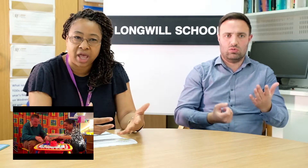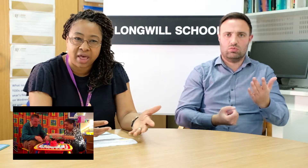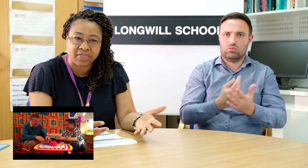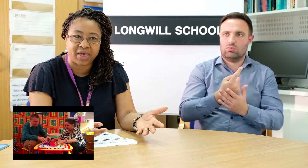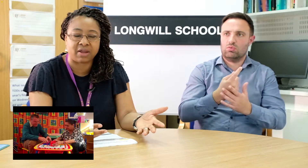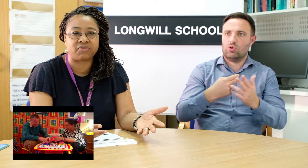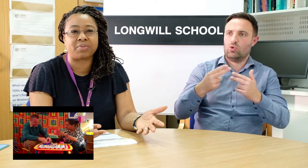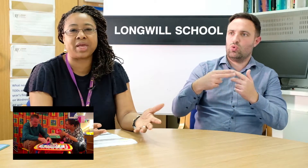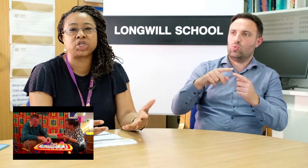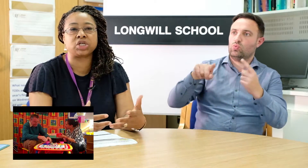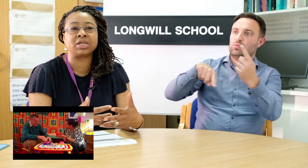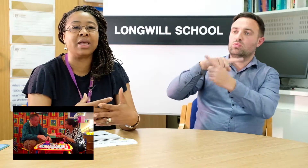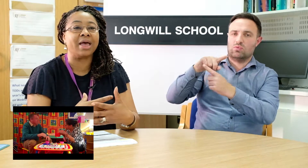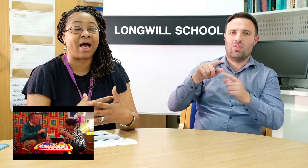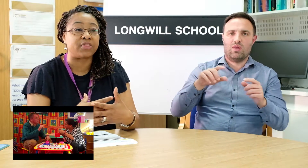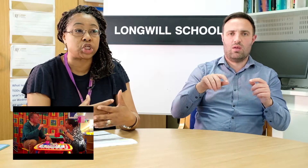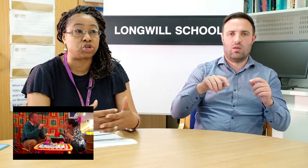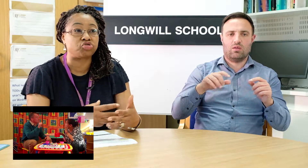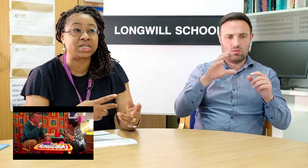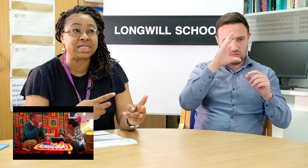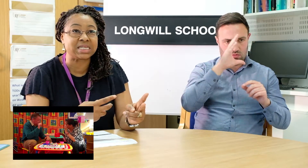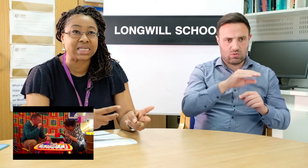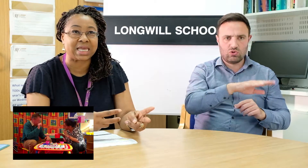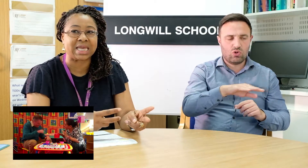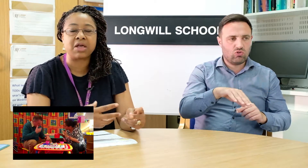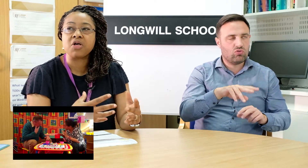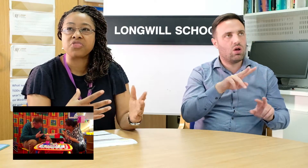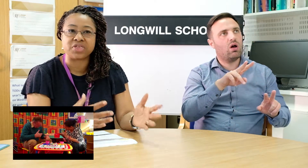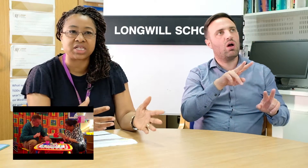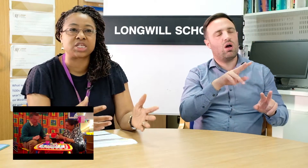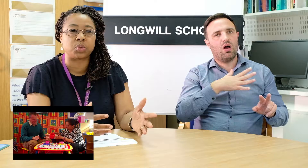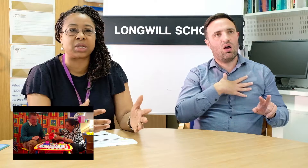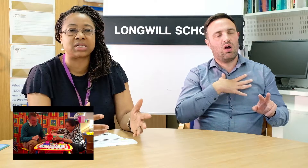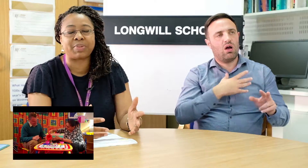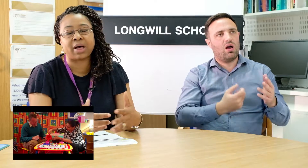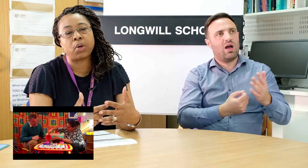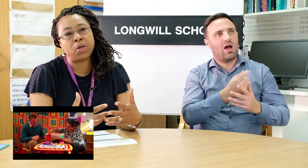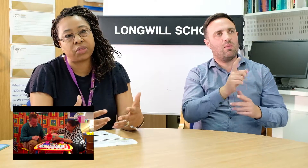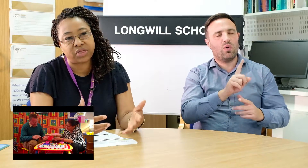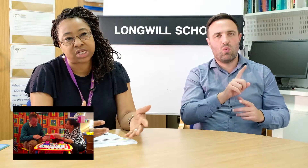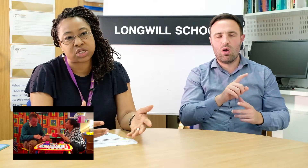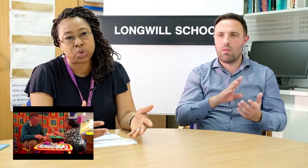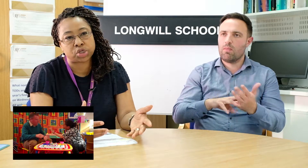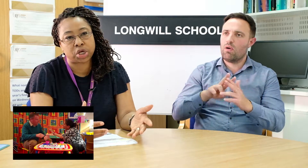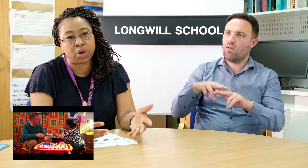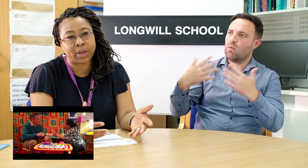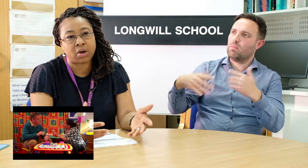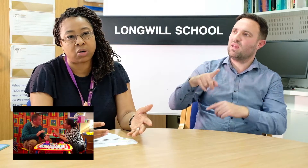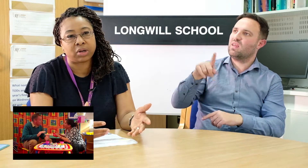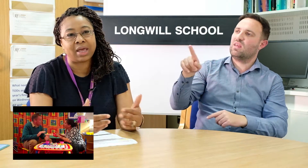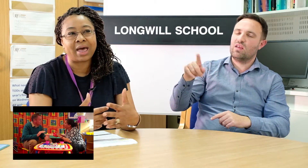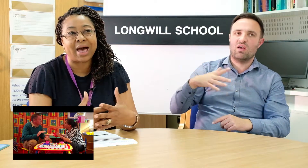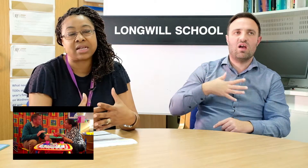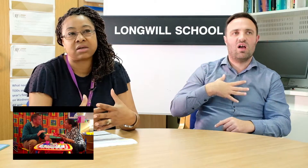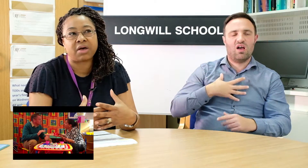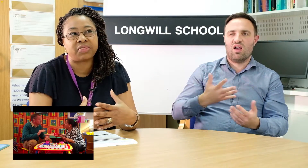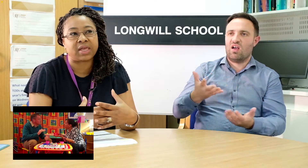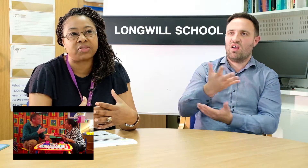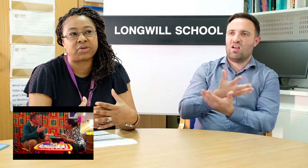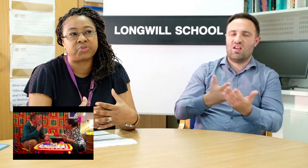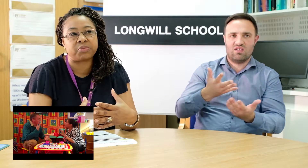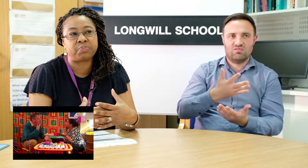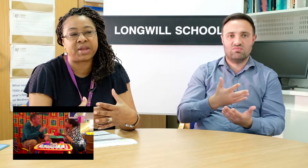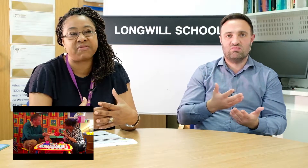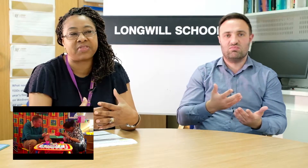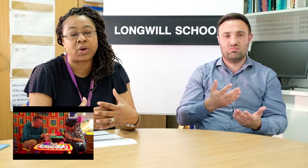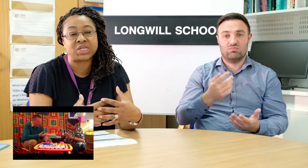will share that information, and the children can see this is what it's about, this is what's going on. And I